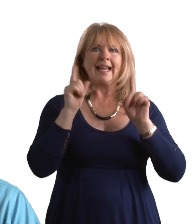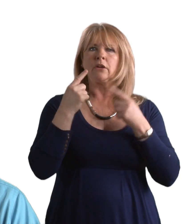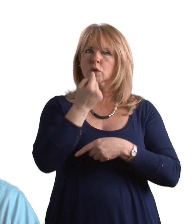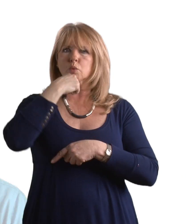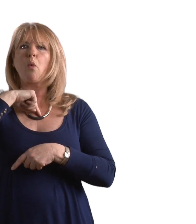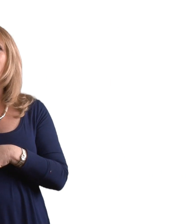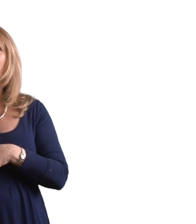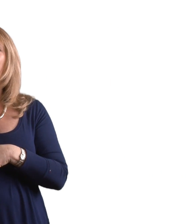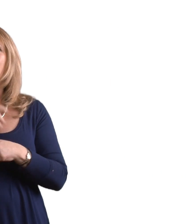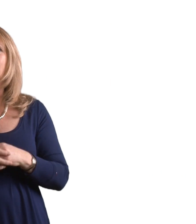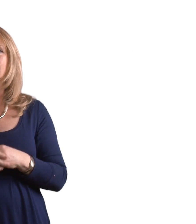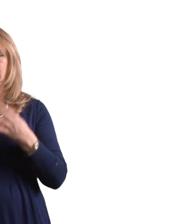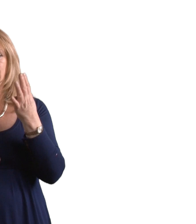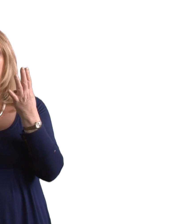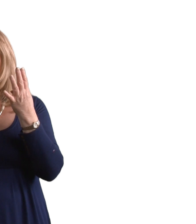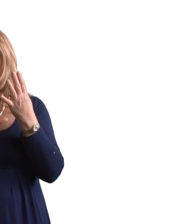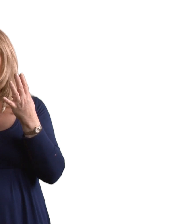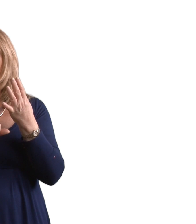dentist.